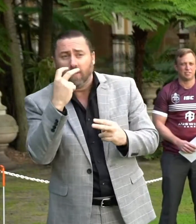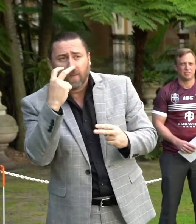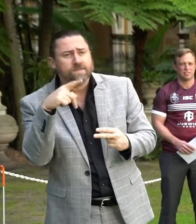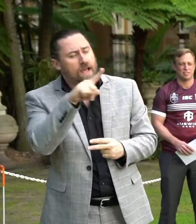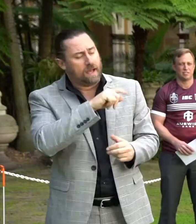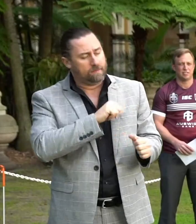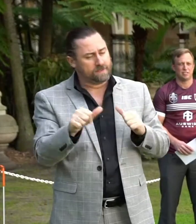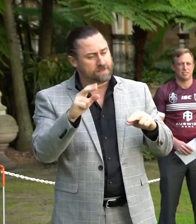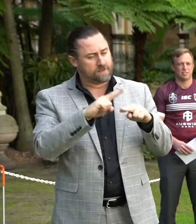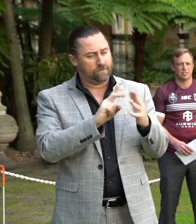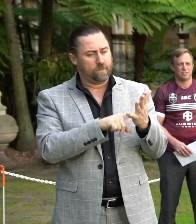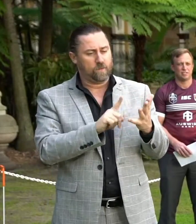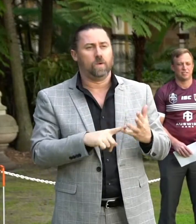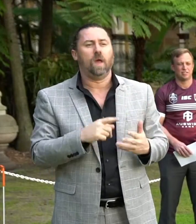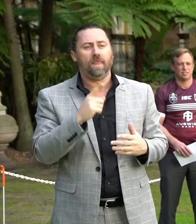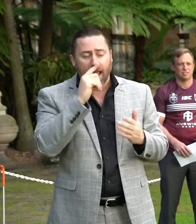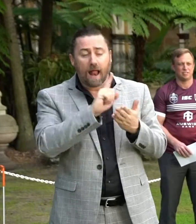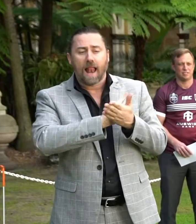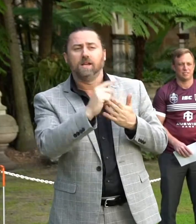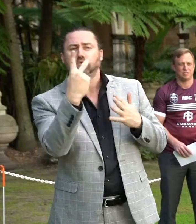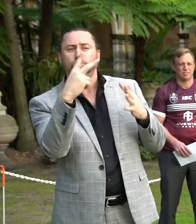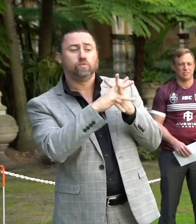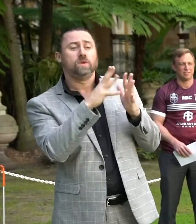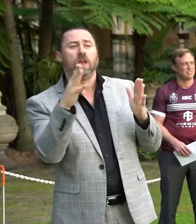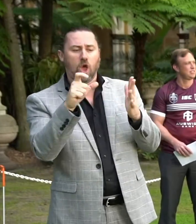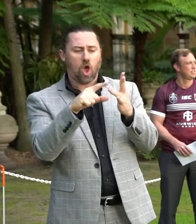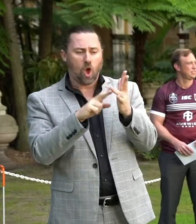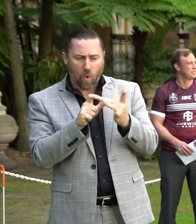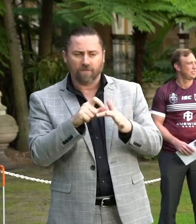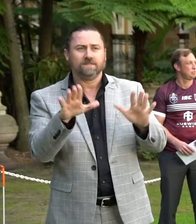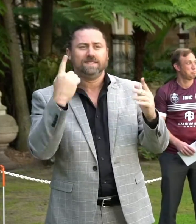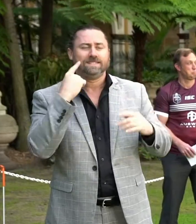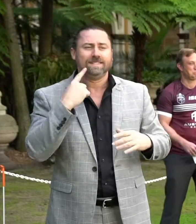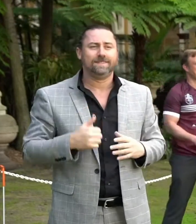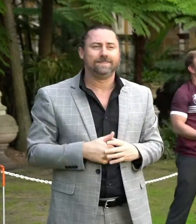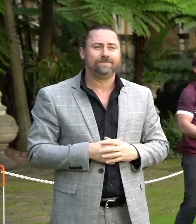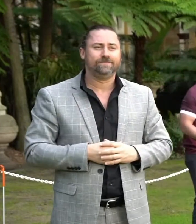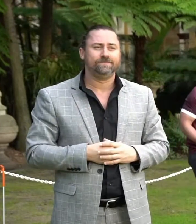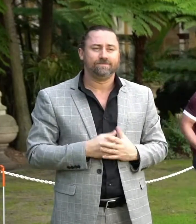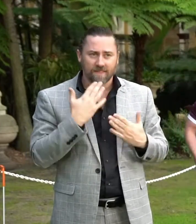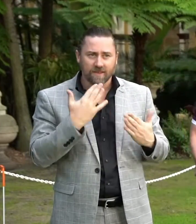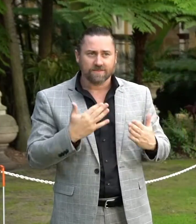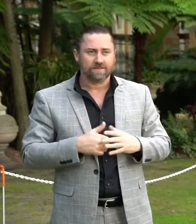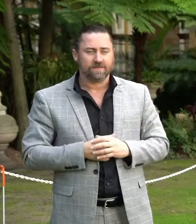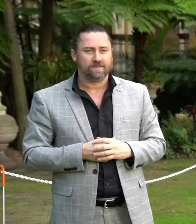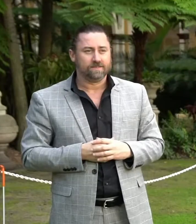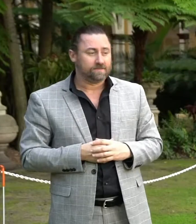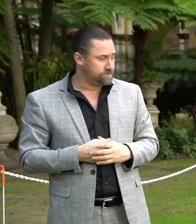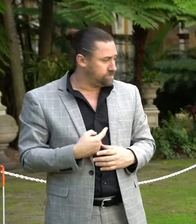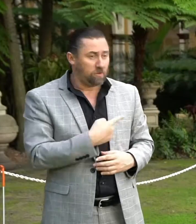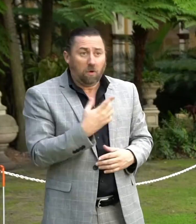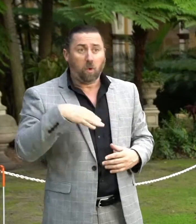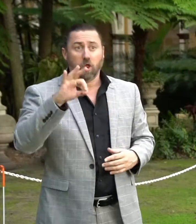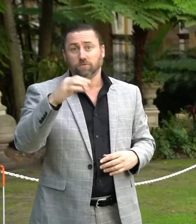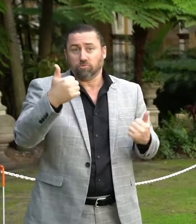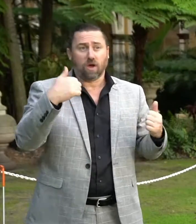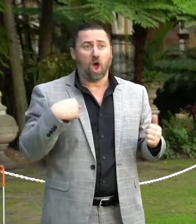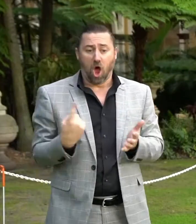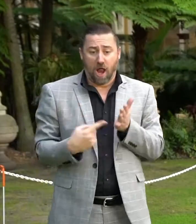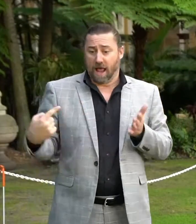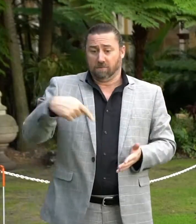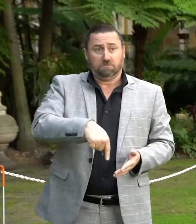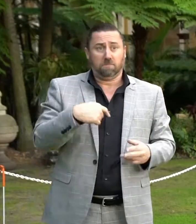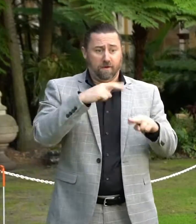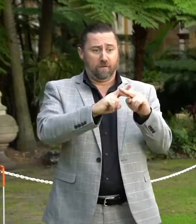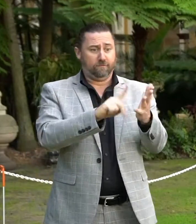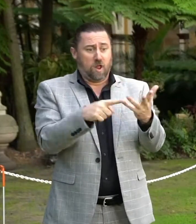vaccine when it is suitable for you to do so. Thank you. Sure. I was just mainly here for my flu